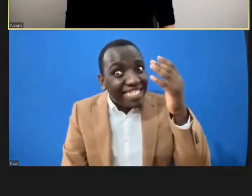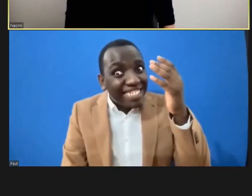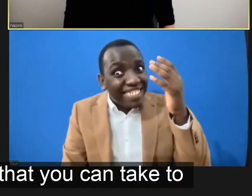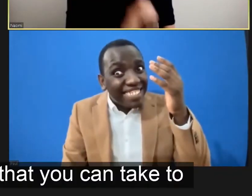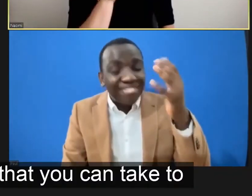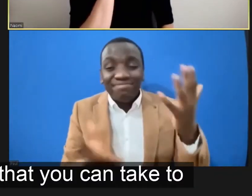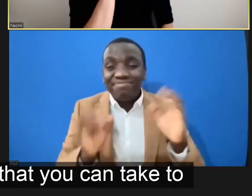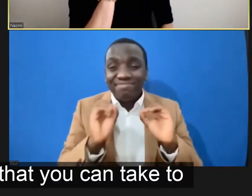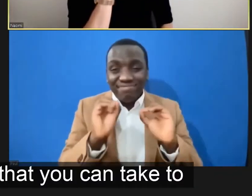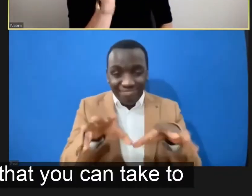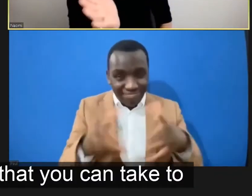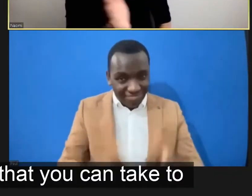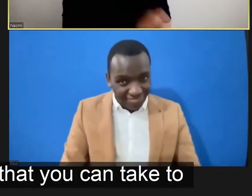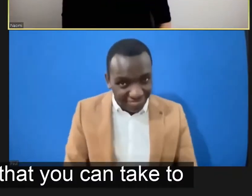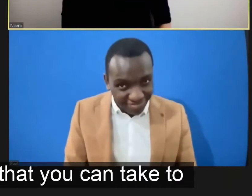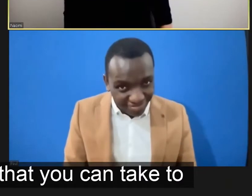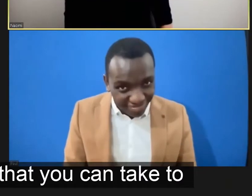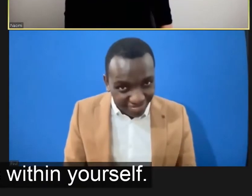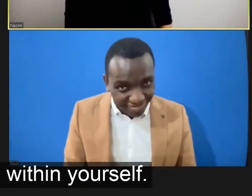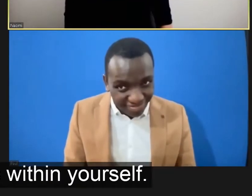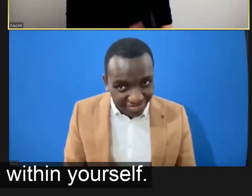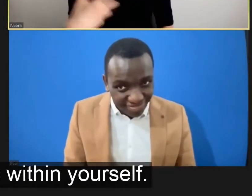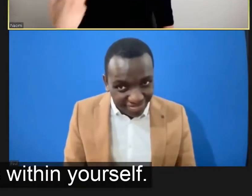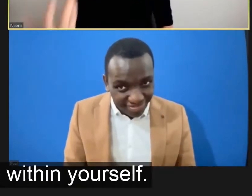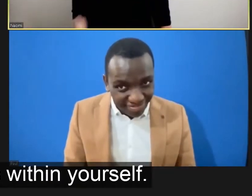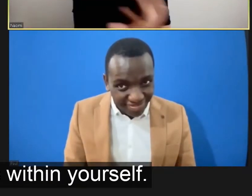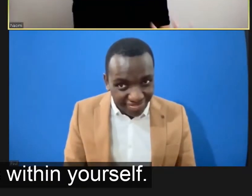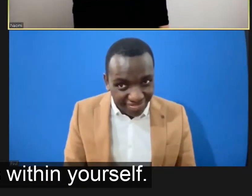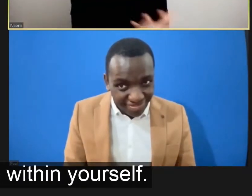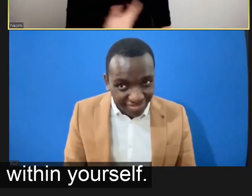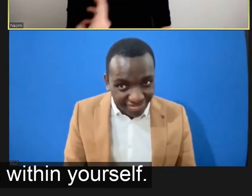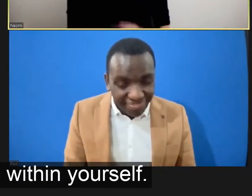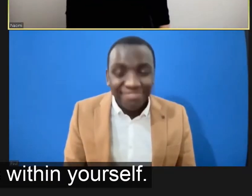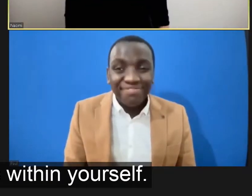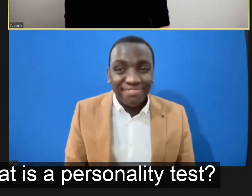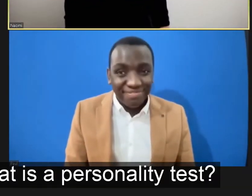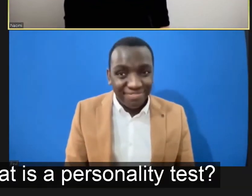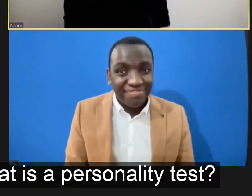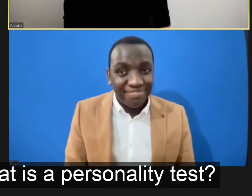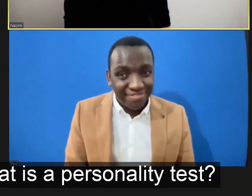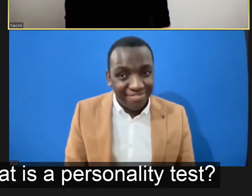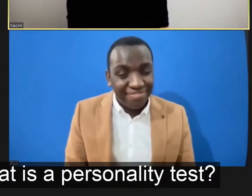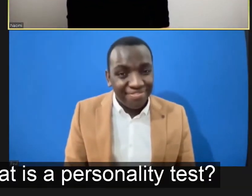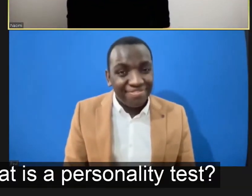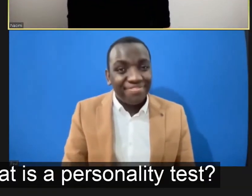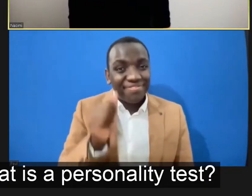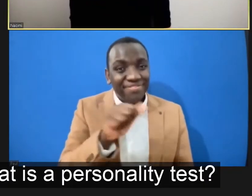There is a personality test that you can take to identify these qualities within yourself.